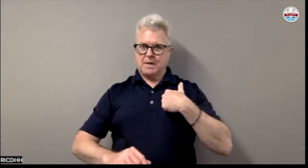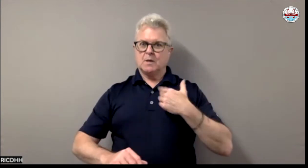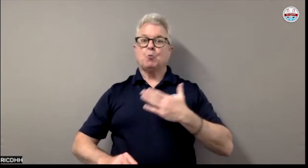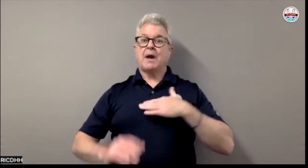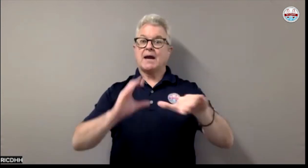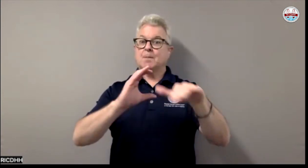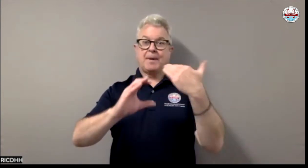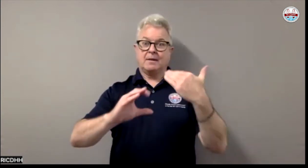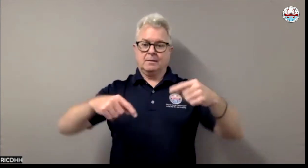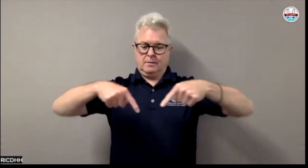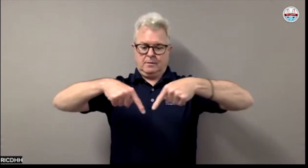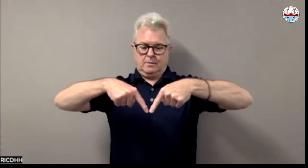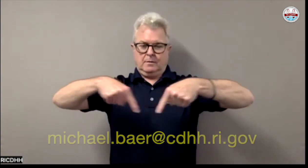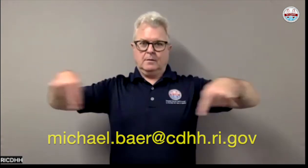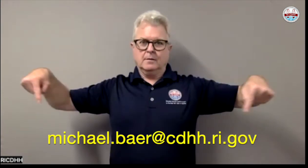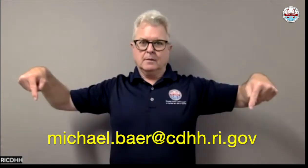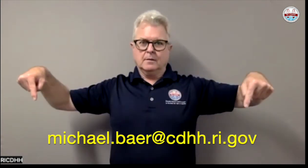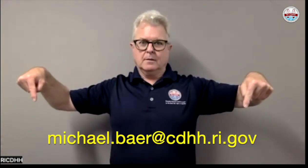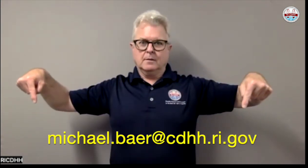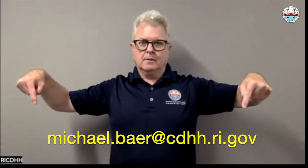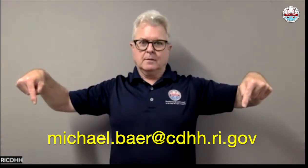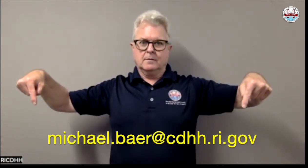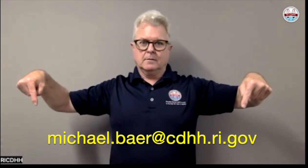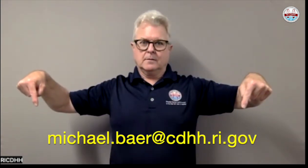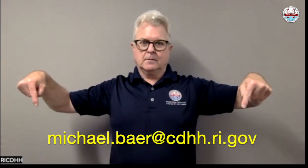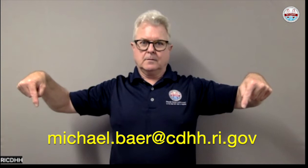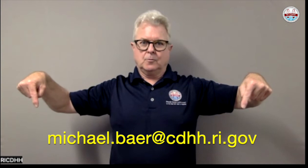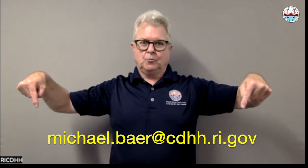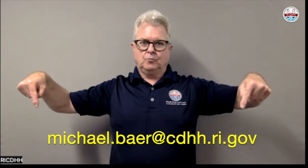Or feel free to send me an email. My email is as follows.